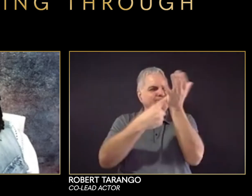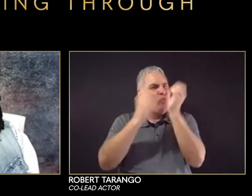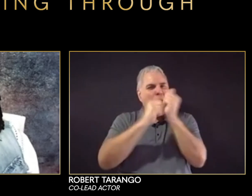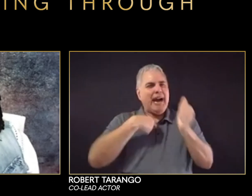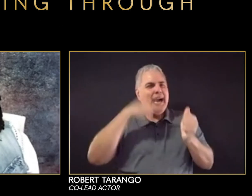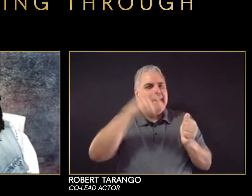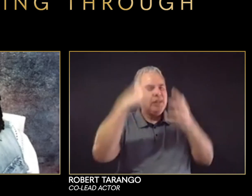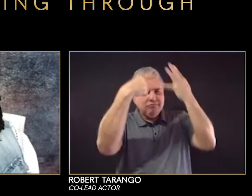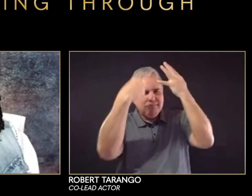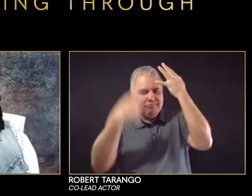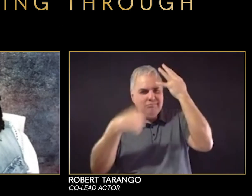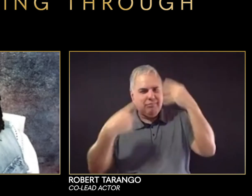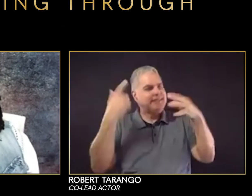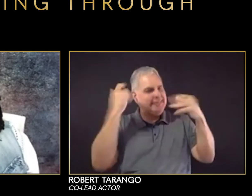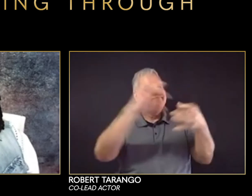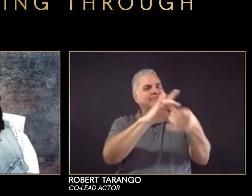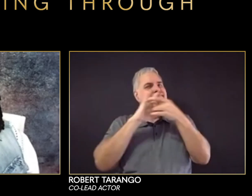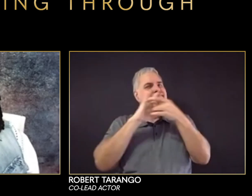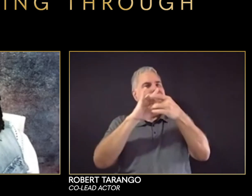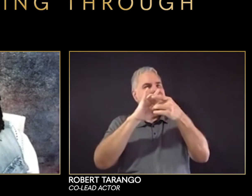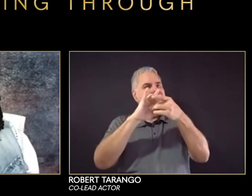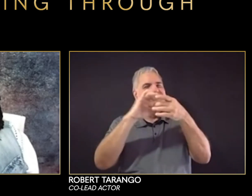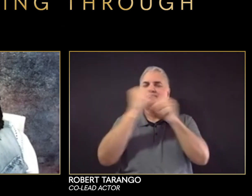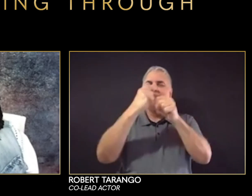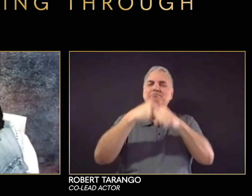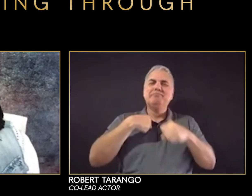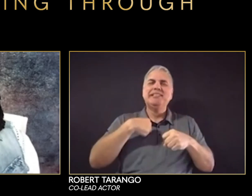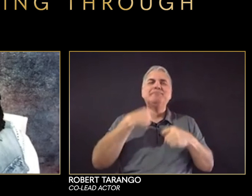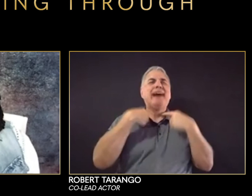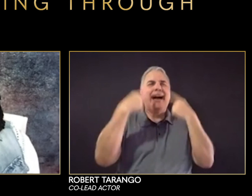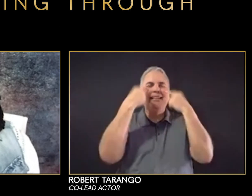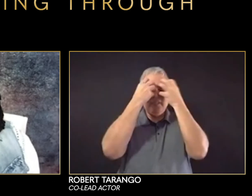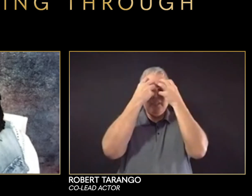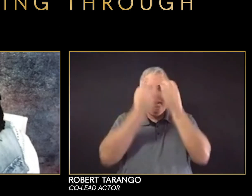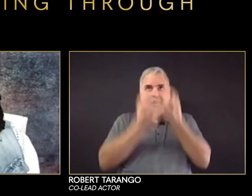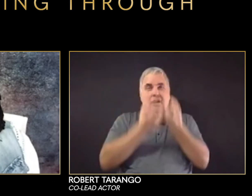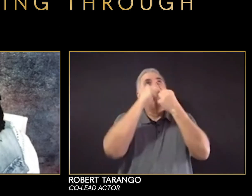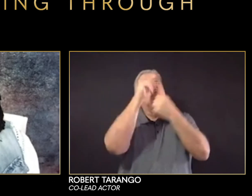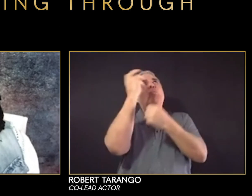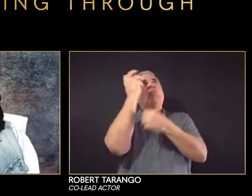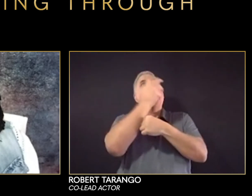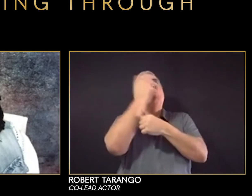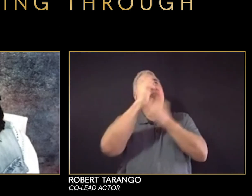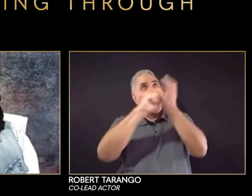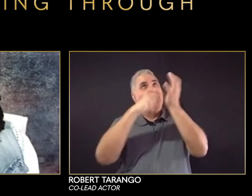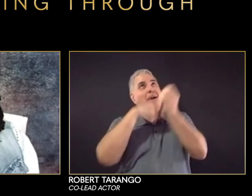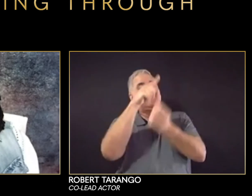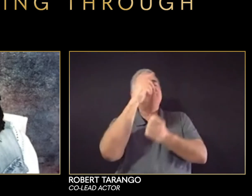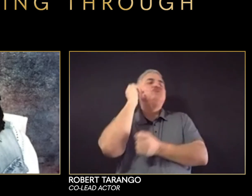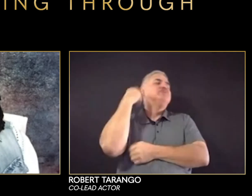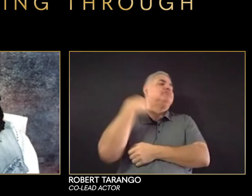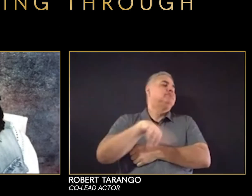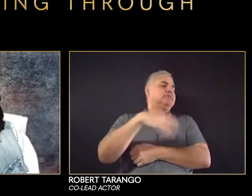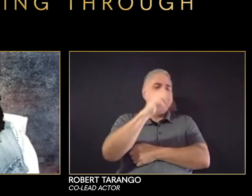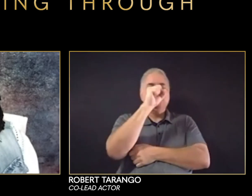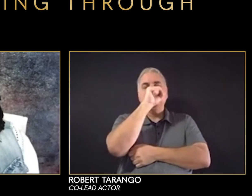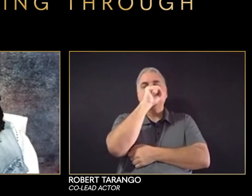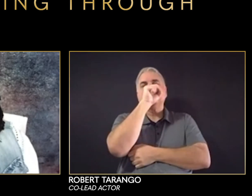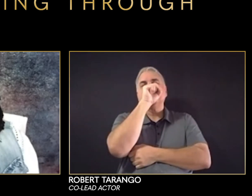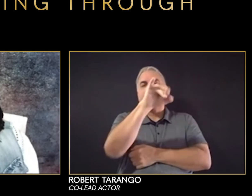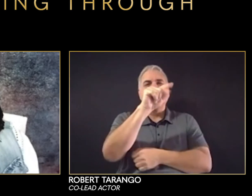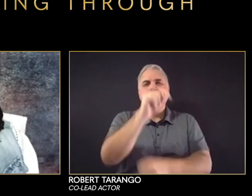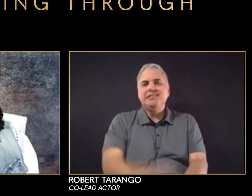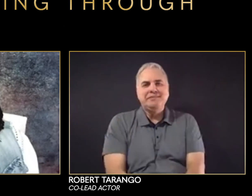He's just a wonderful director, and he really thinks about everything. And just,